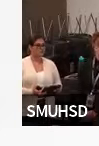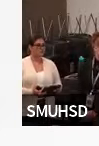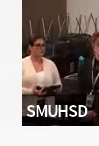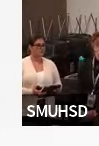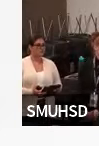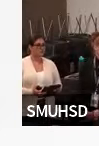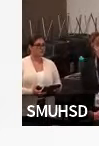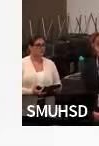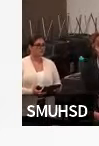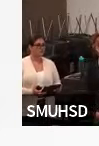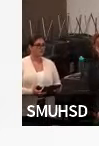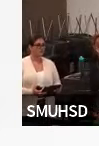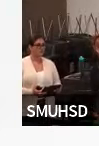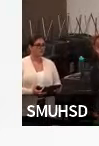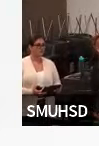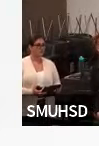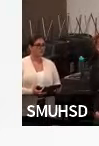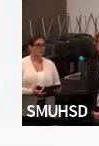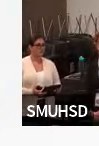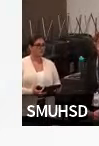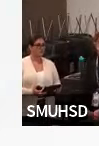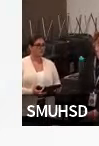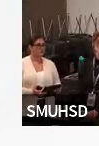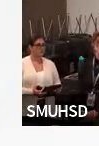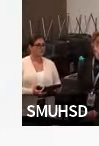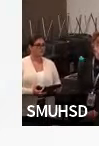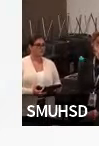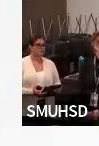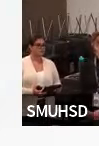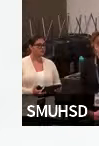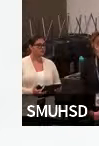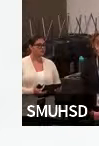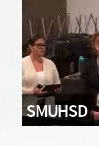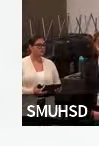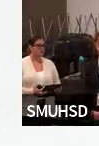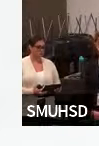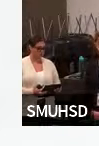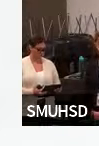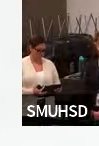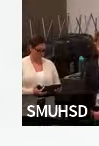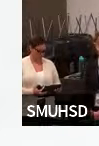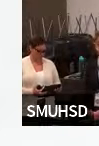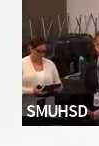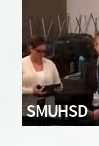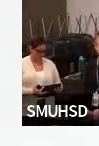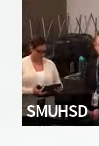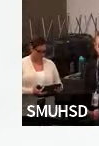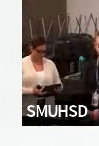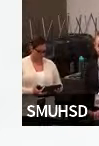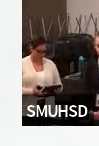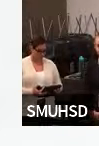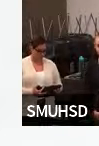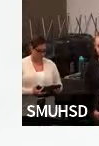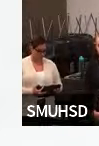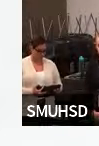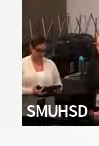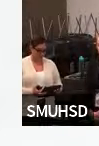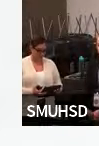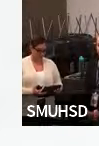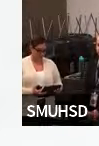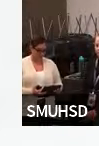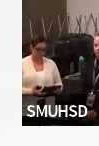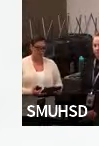caught using substances on campus. So those parents were invited throughout the year to join a therapy